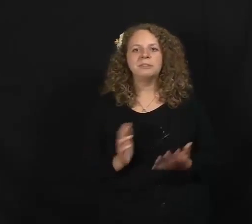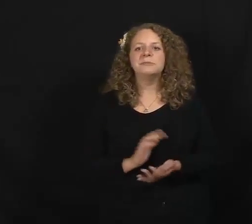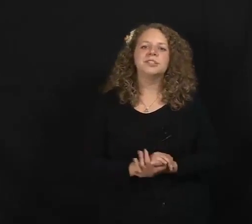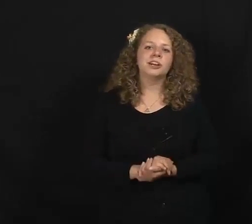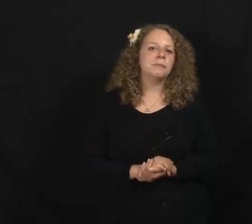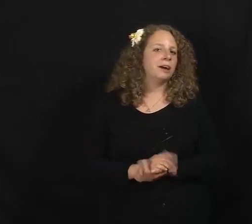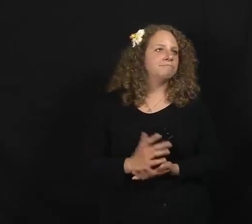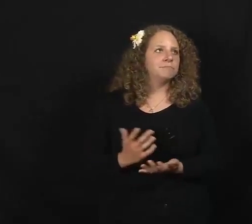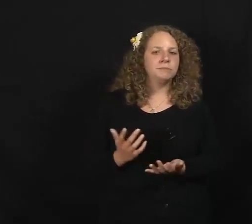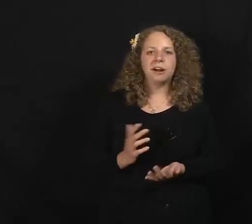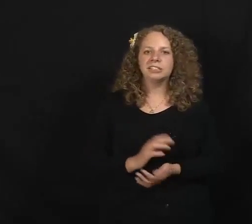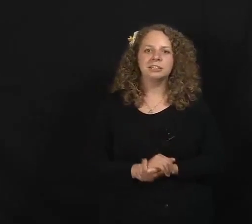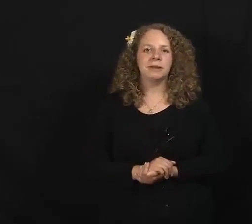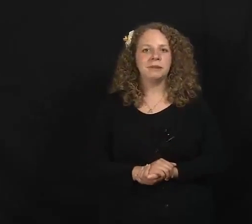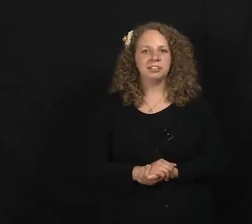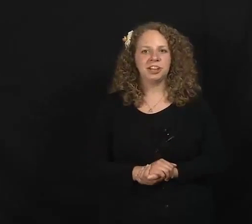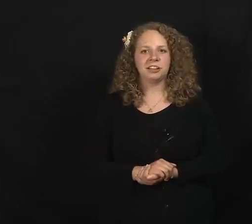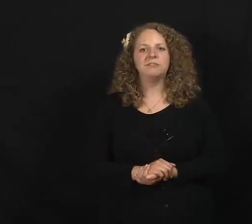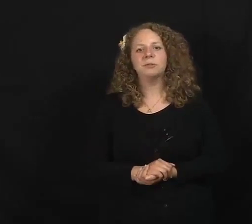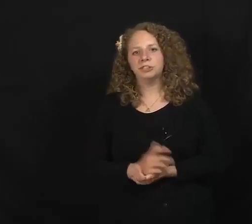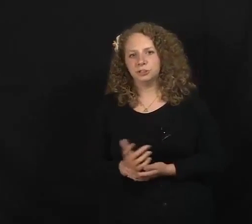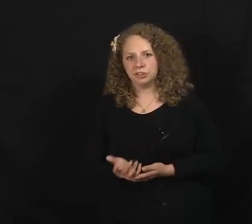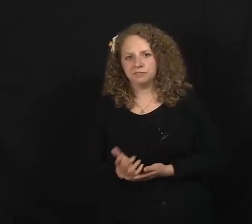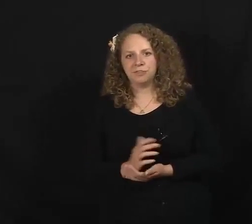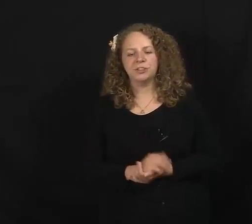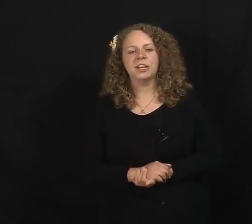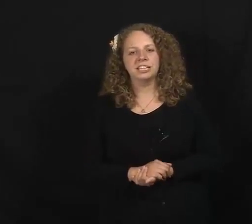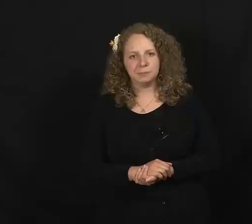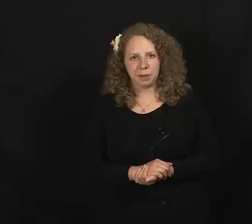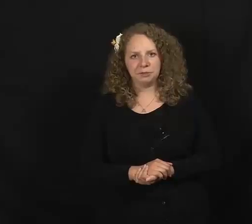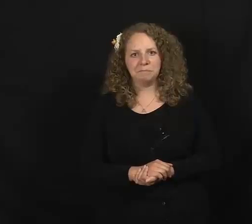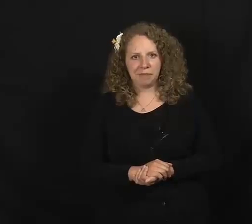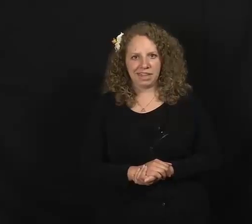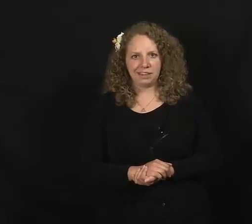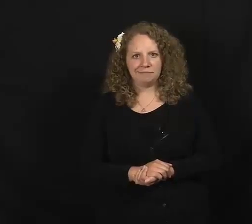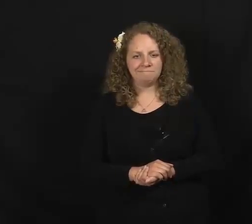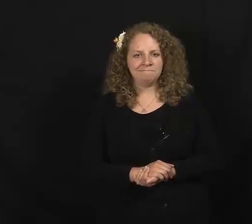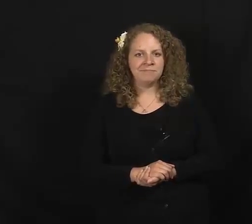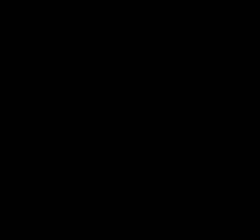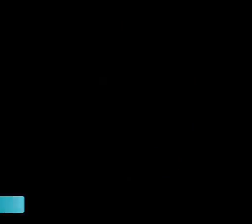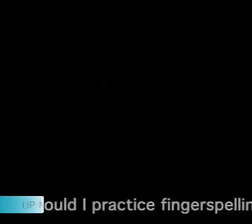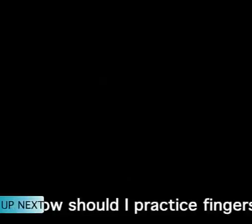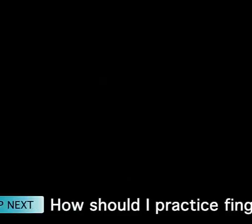to be talking about depositing my paycheck, from which you could infer that I had spelled bank.